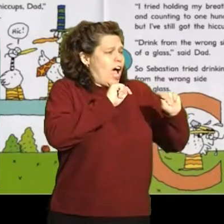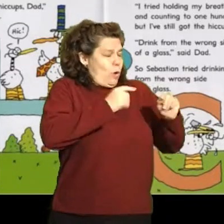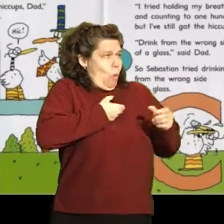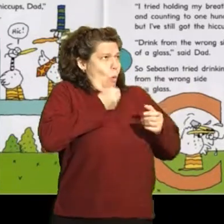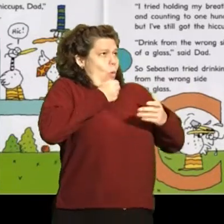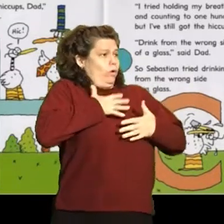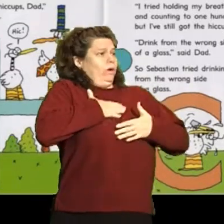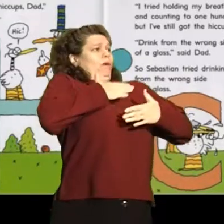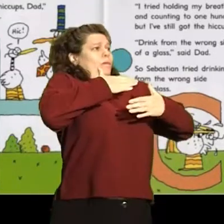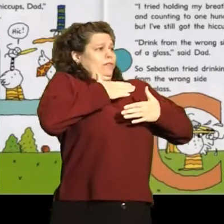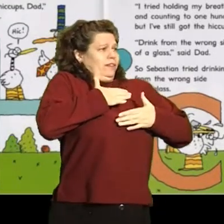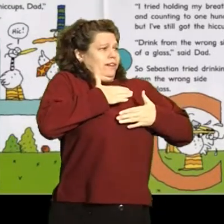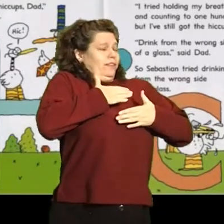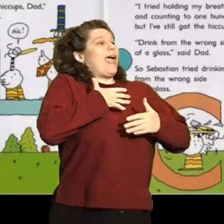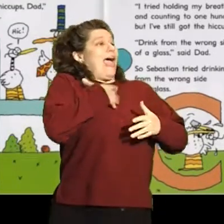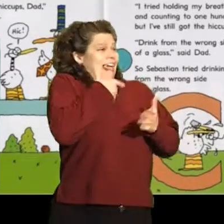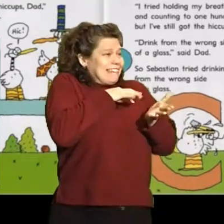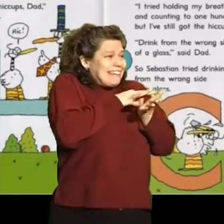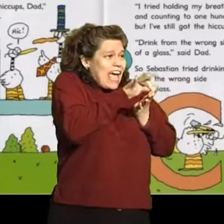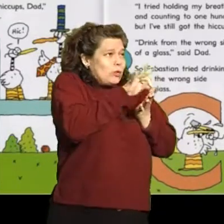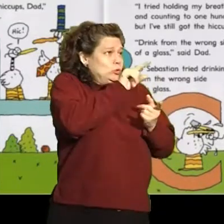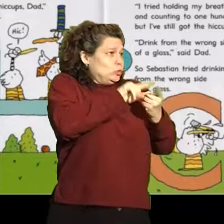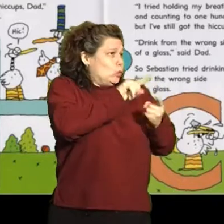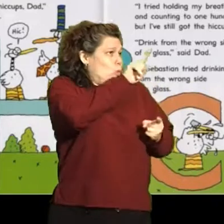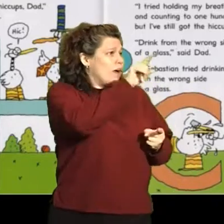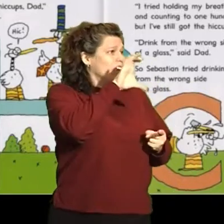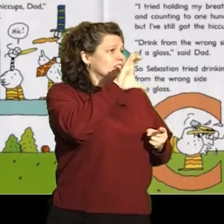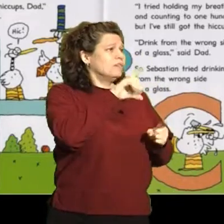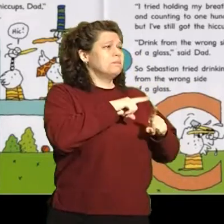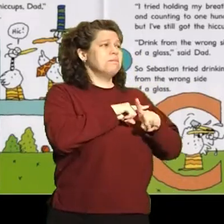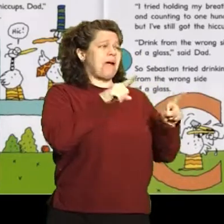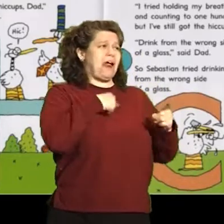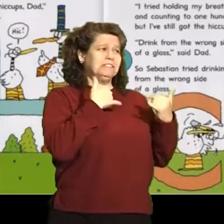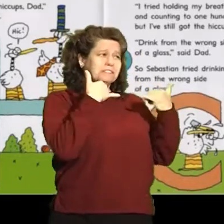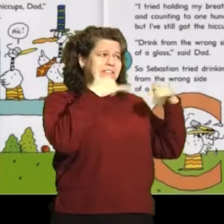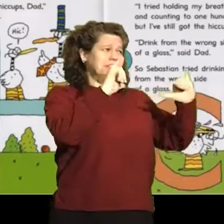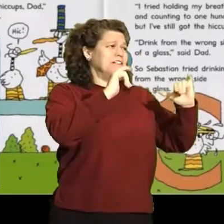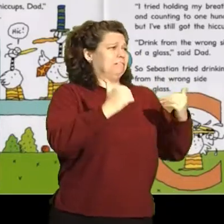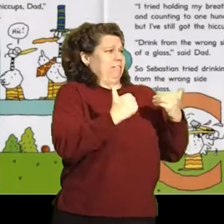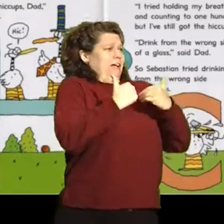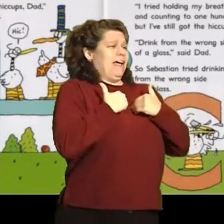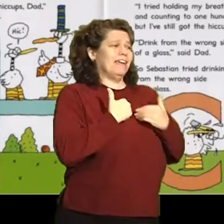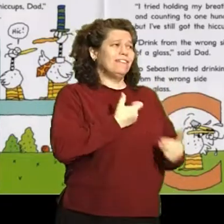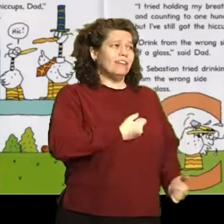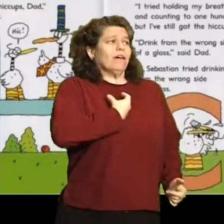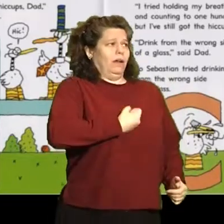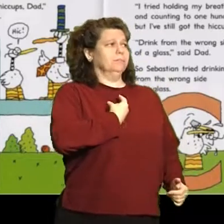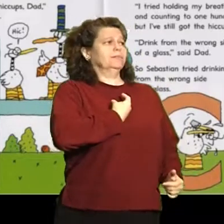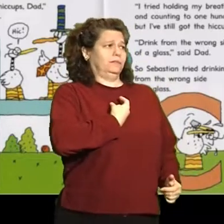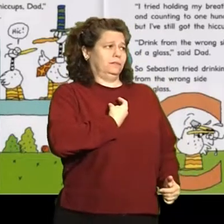"I tried holding my breath and counting to 100, but I've still got the hiccups."